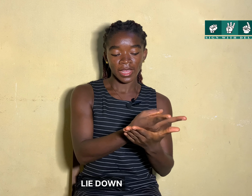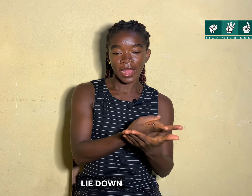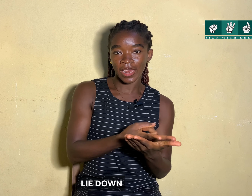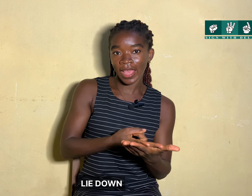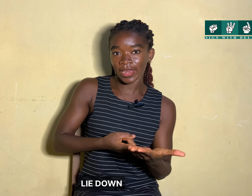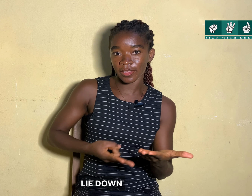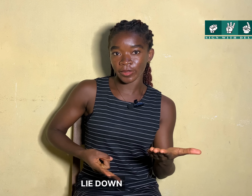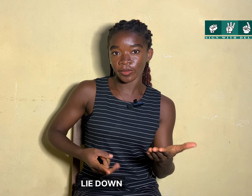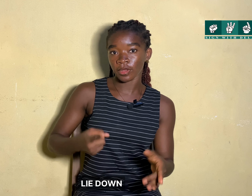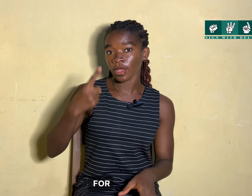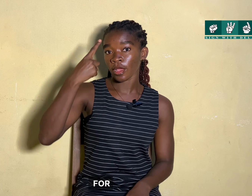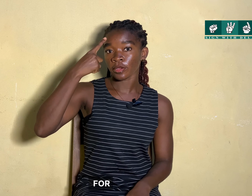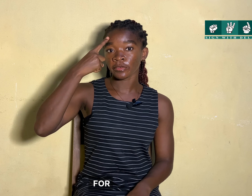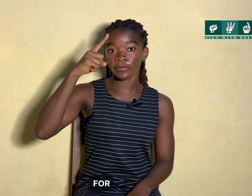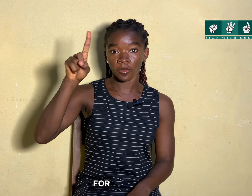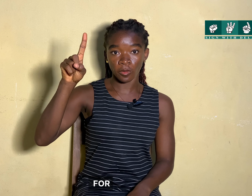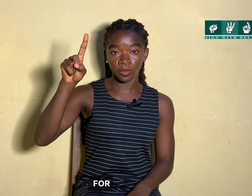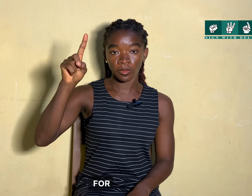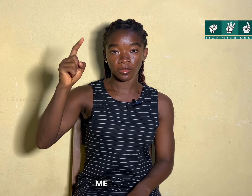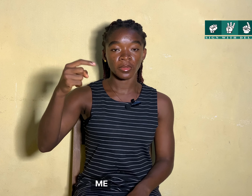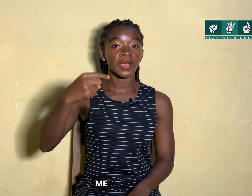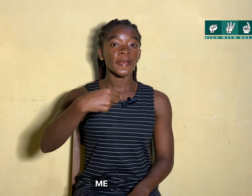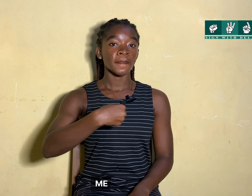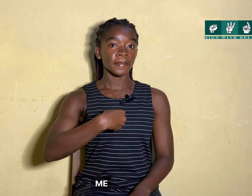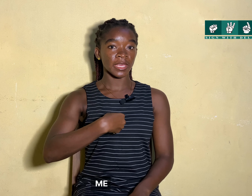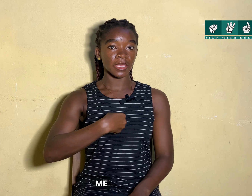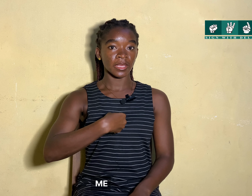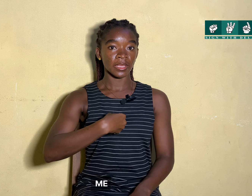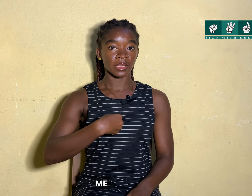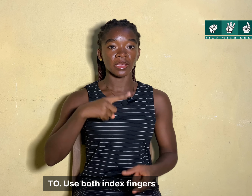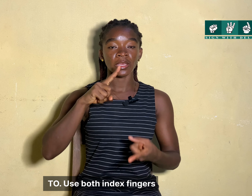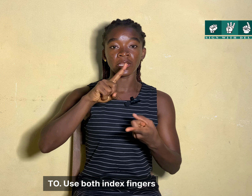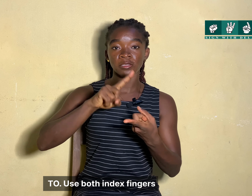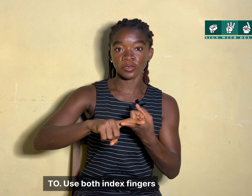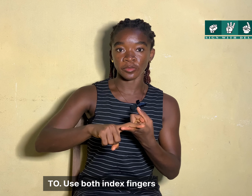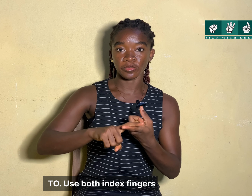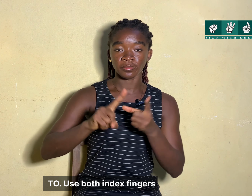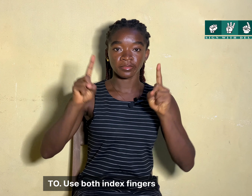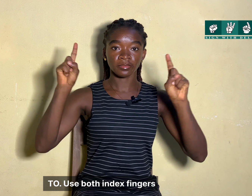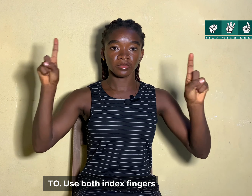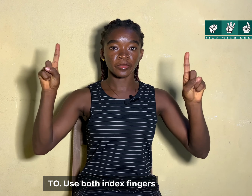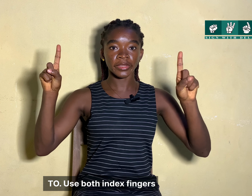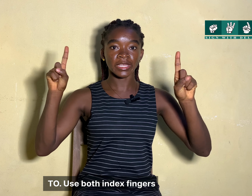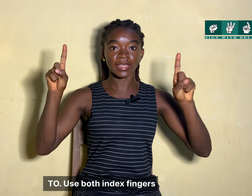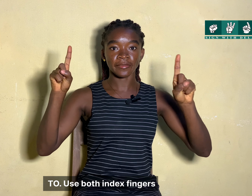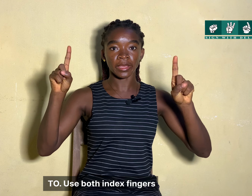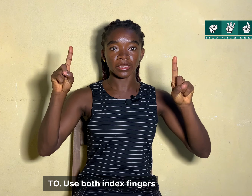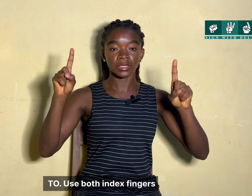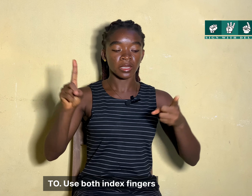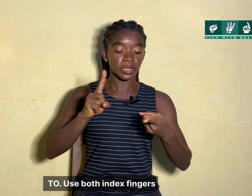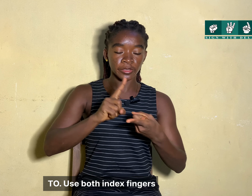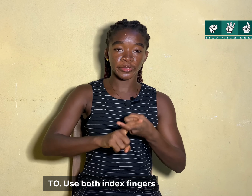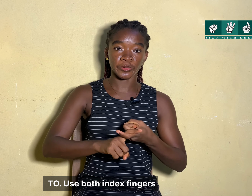Lie down. For. Me. To. Both in those fingers. To.